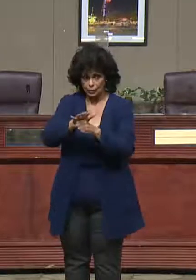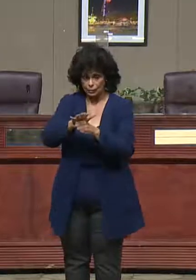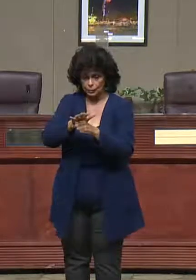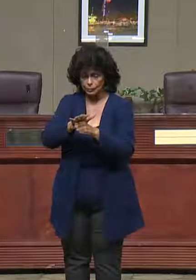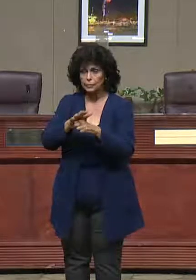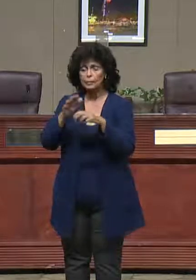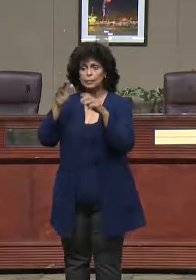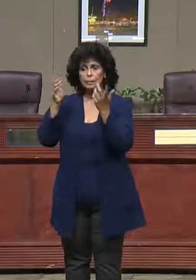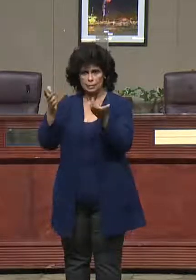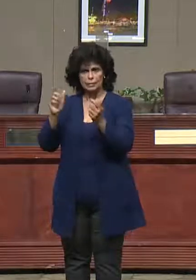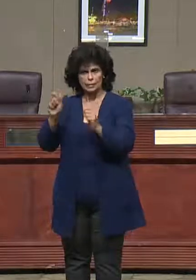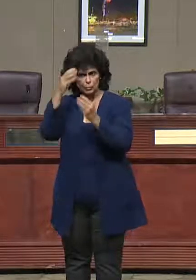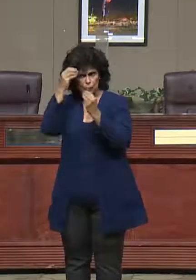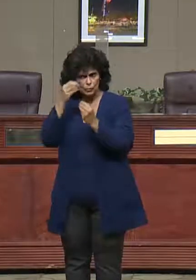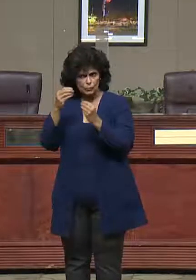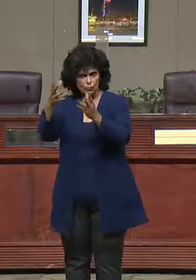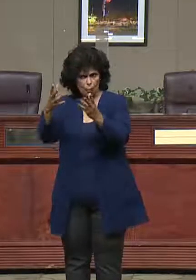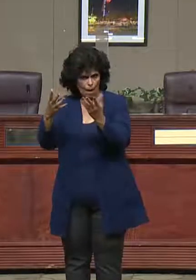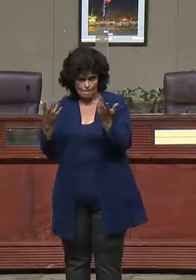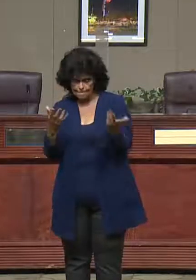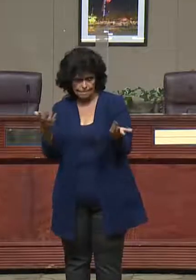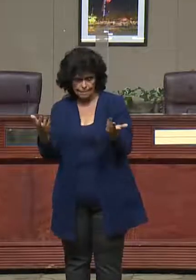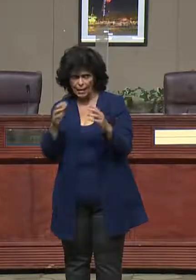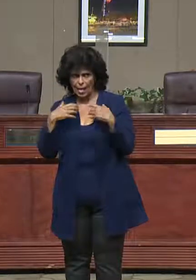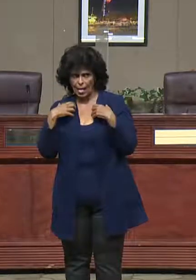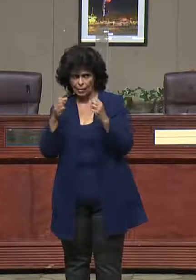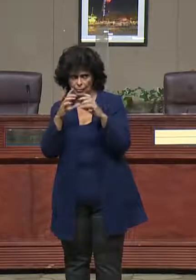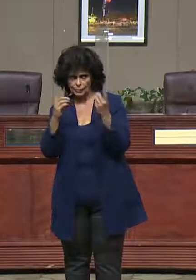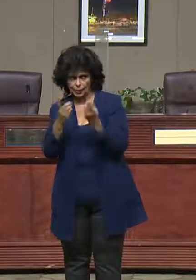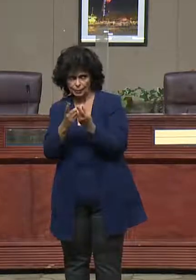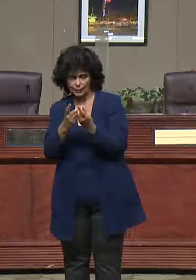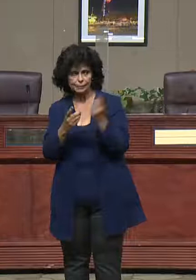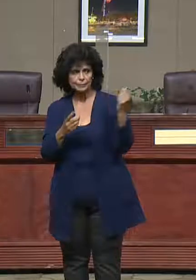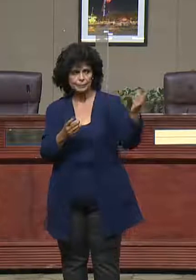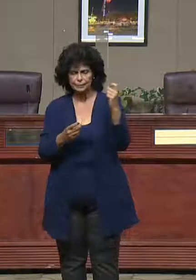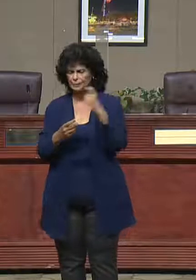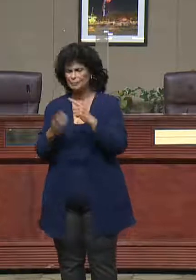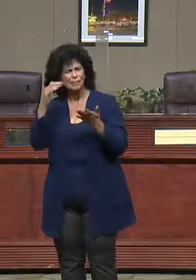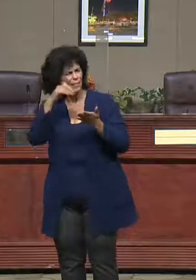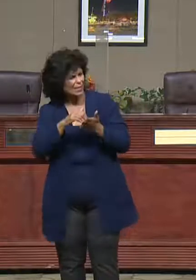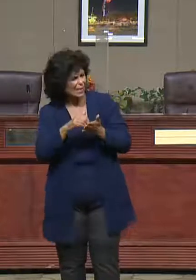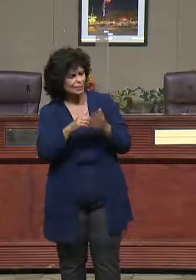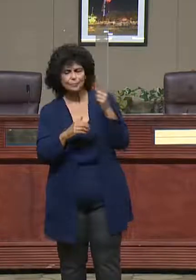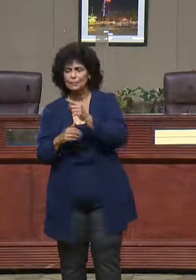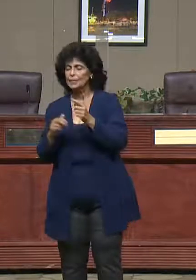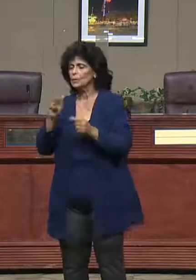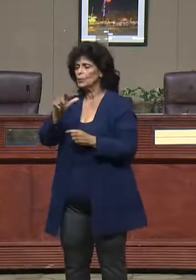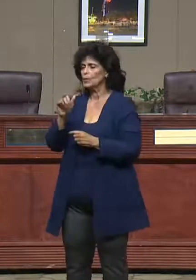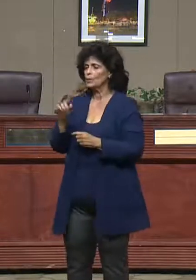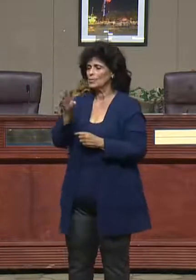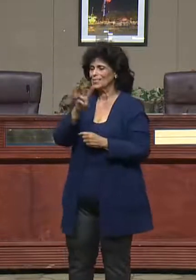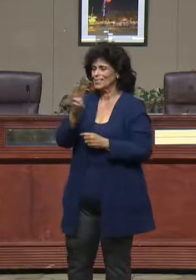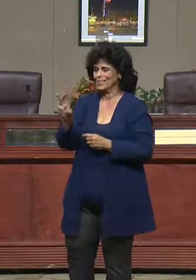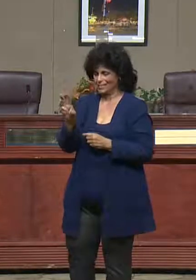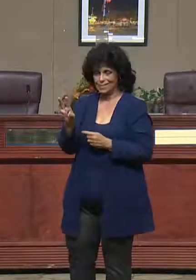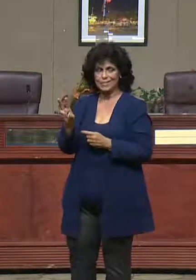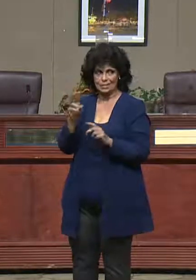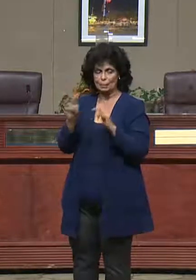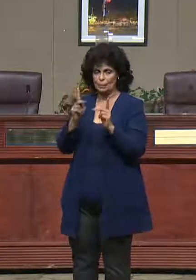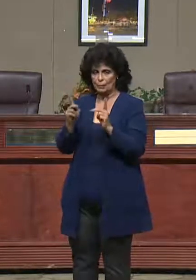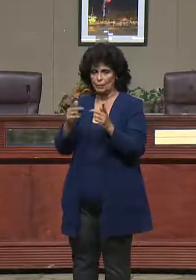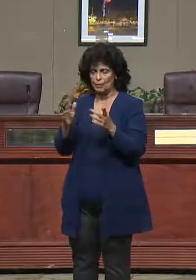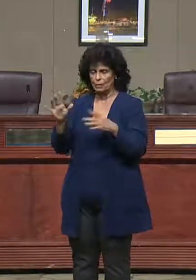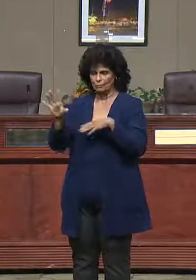repeat the question again? I think she wants to know how the health department knew 366 cases were found to be UCF students, how